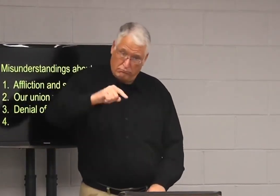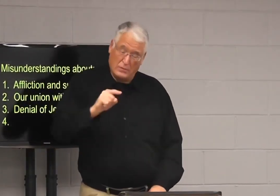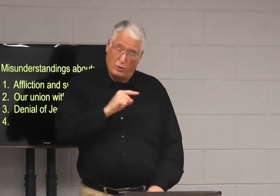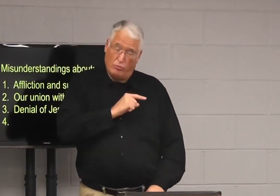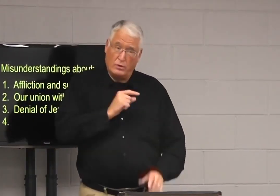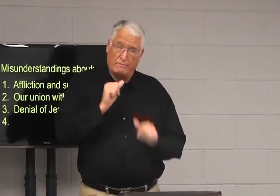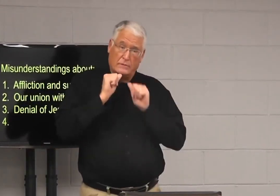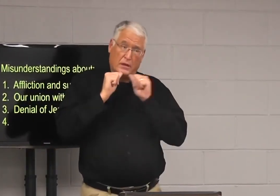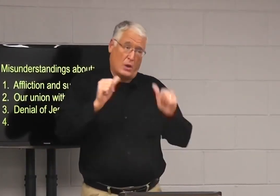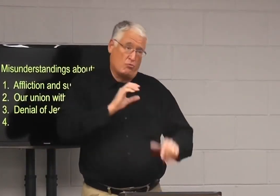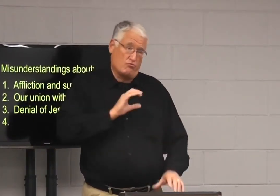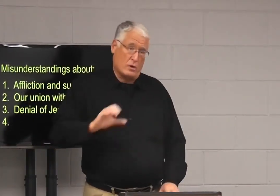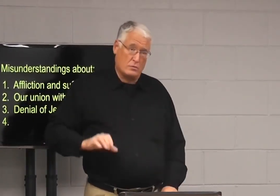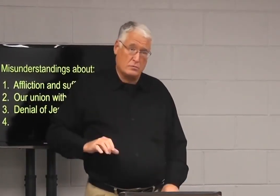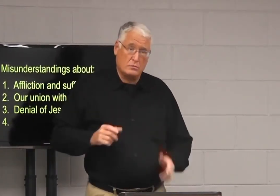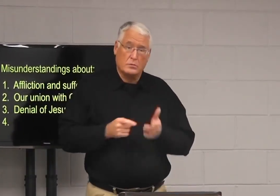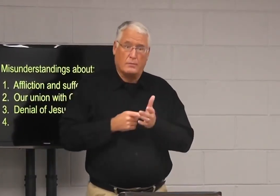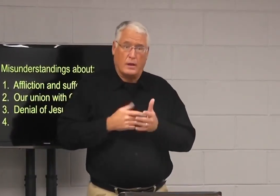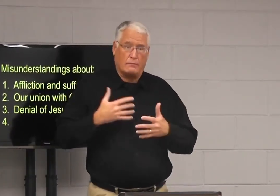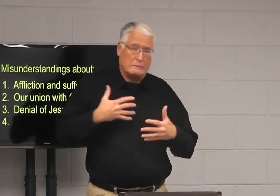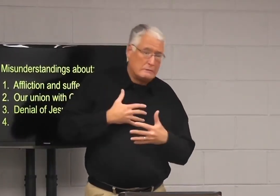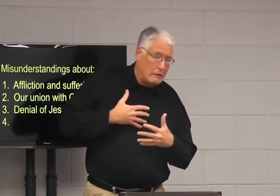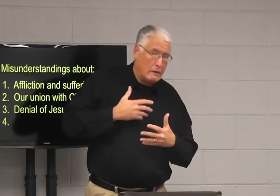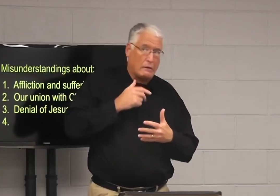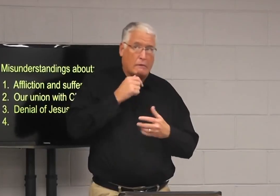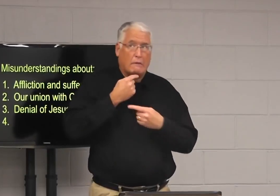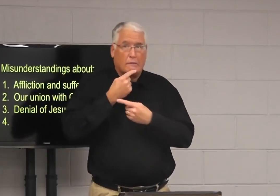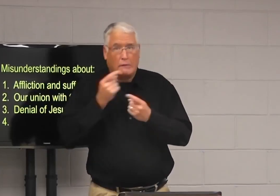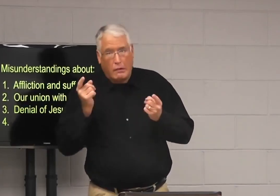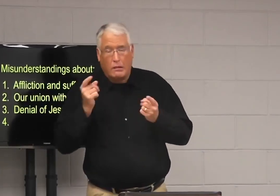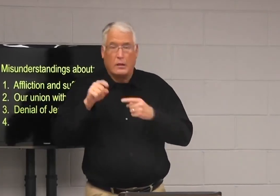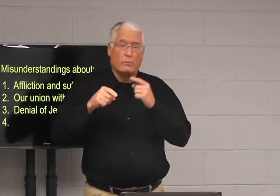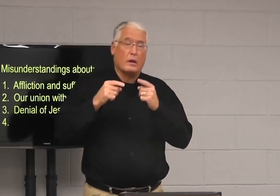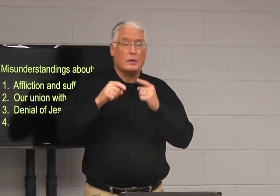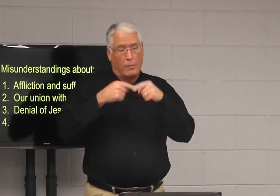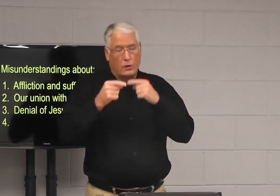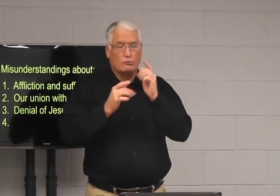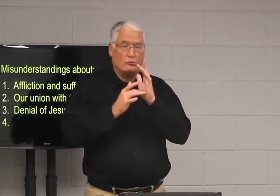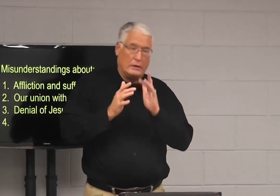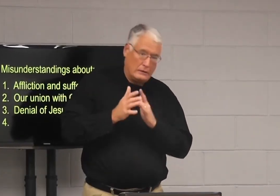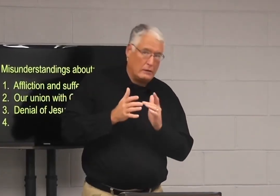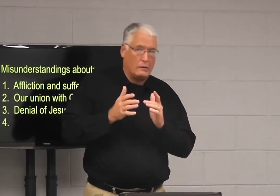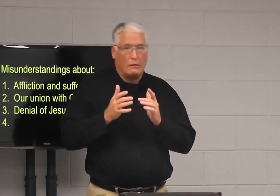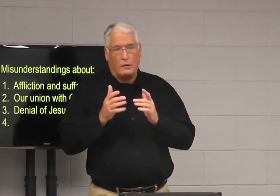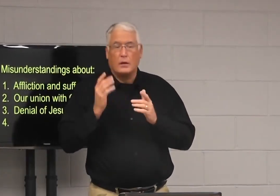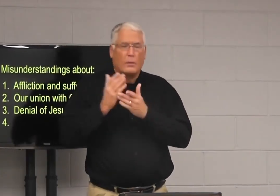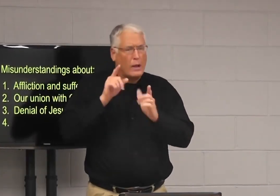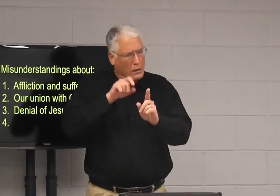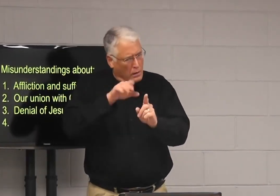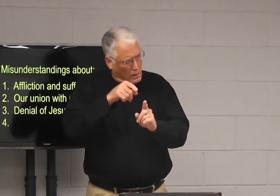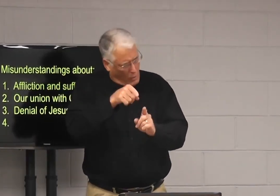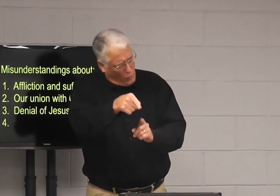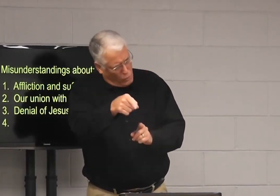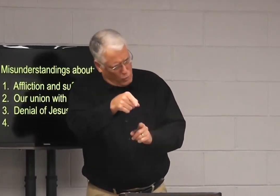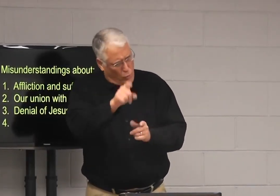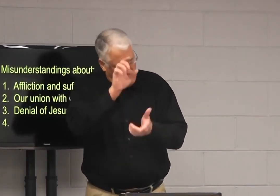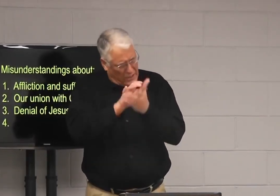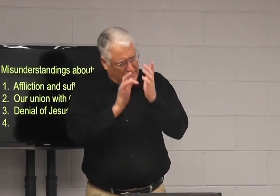Christians, we're guilty of denying Christ. Sometimes we're kind of scared to talk about Jesus. You know, hey,